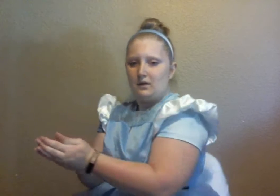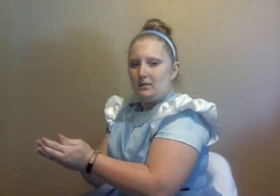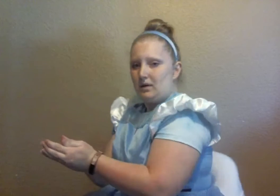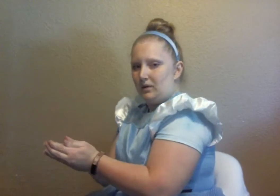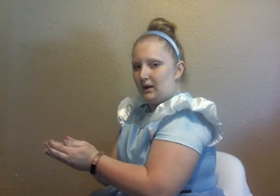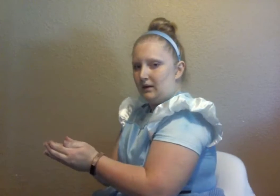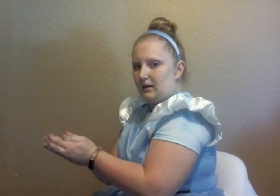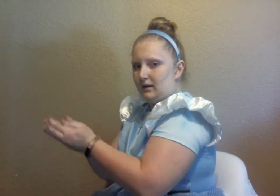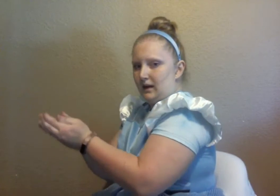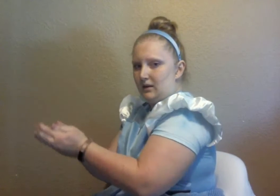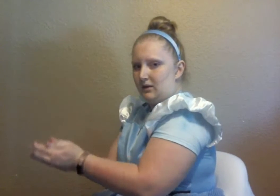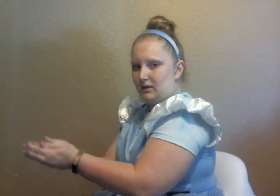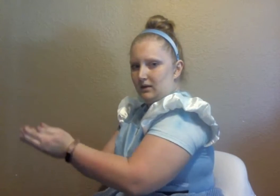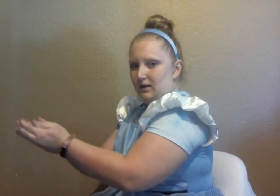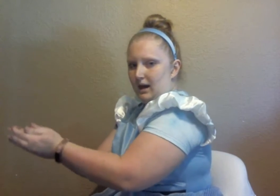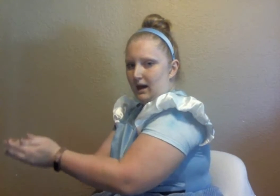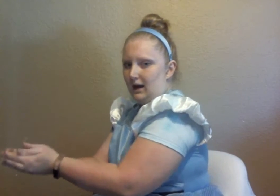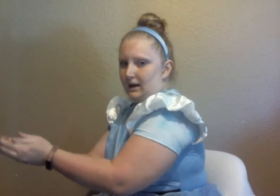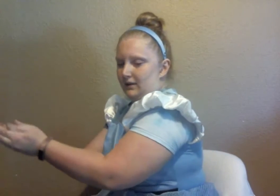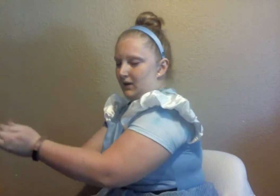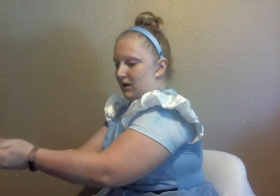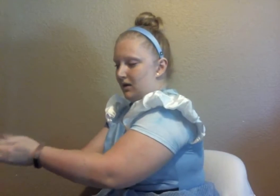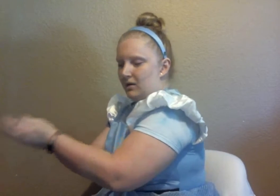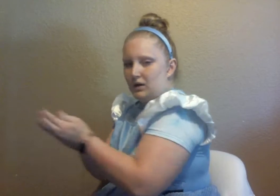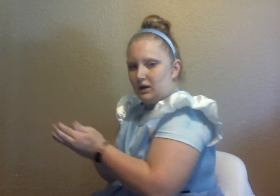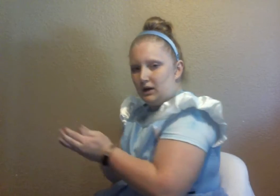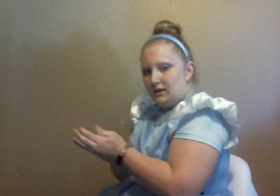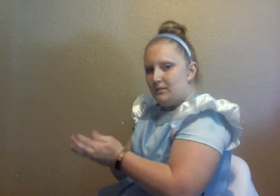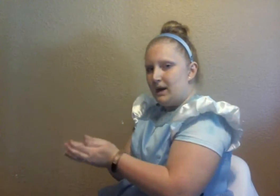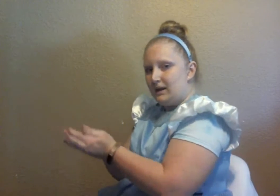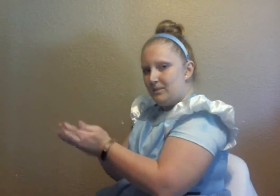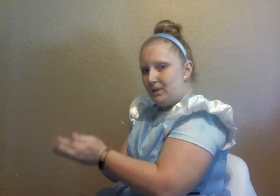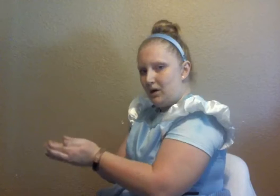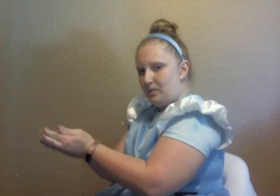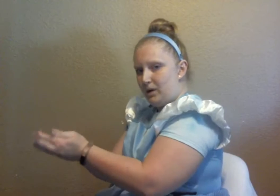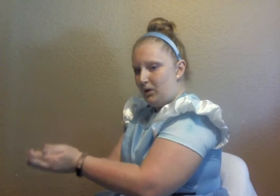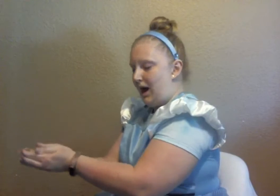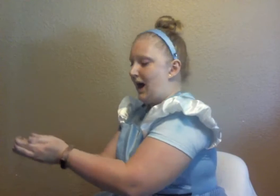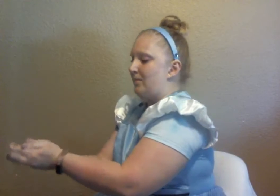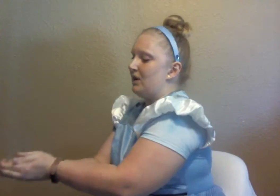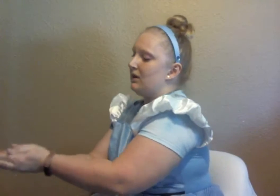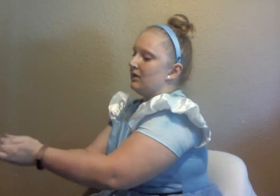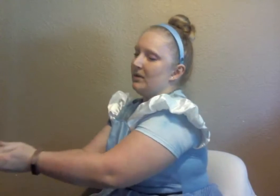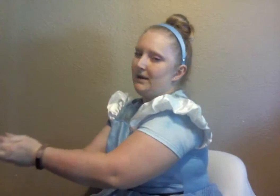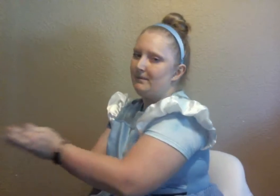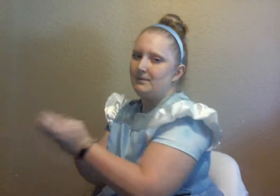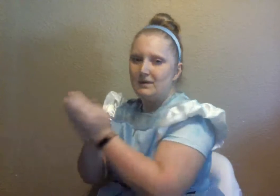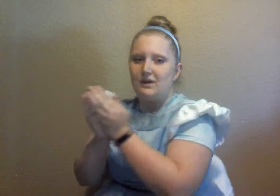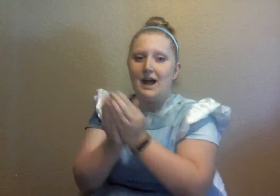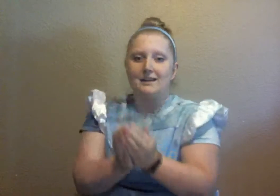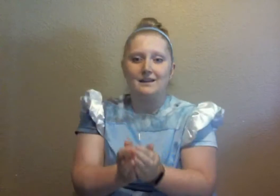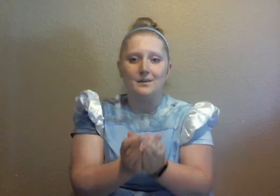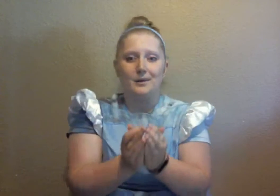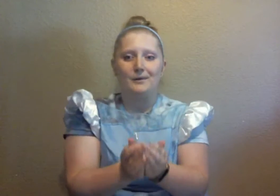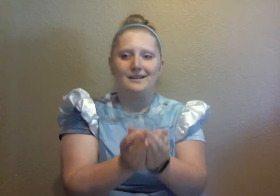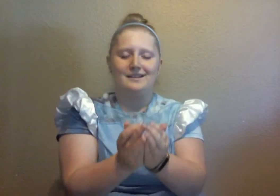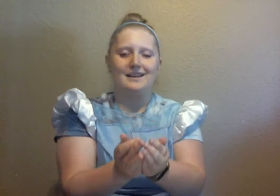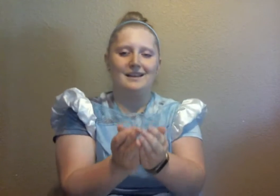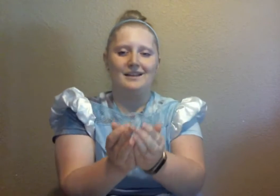I'm going to bring it to the side so you can see. You kind of make the boat hop a little bit. So you act like the boat is taking a